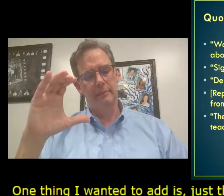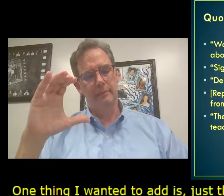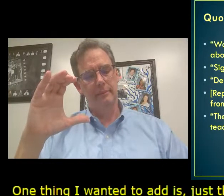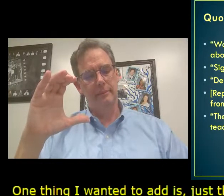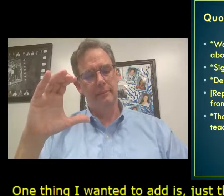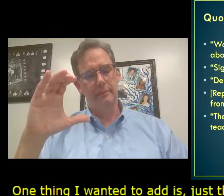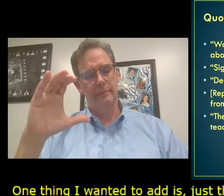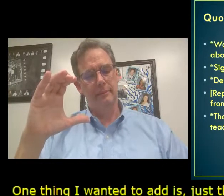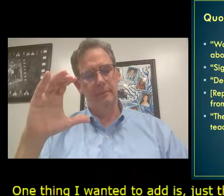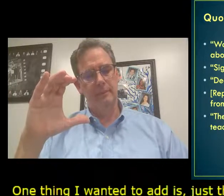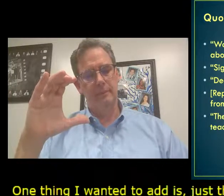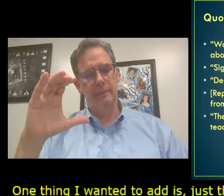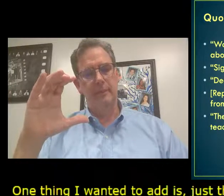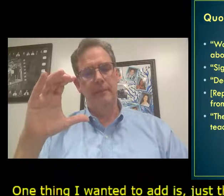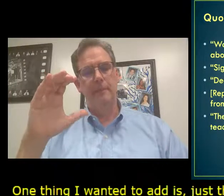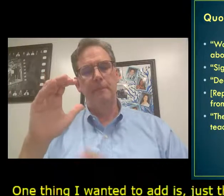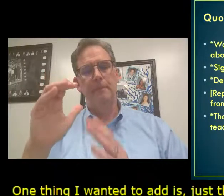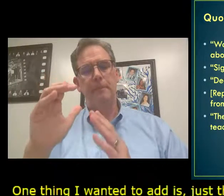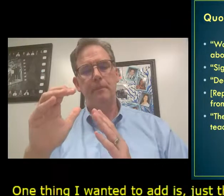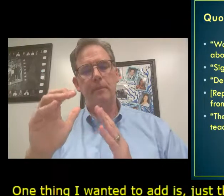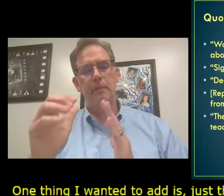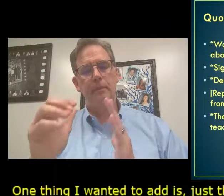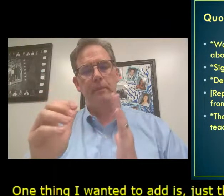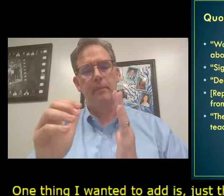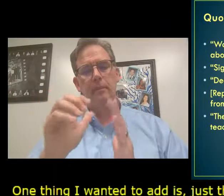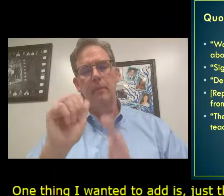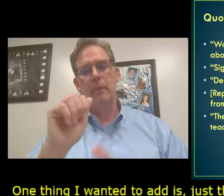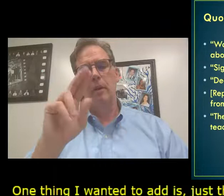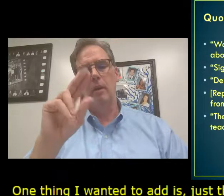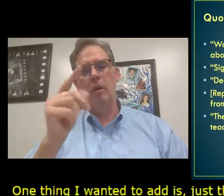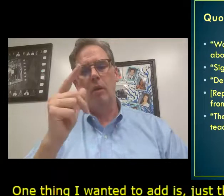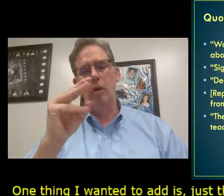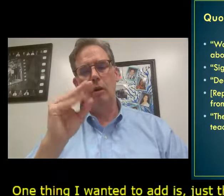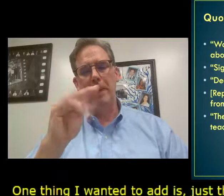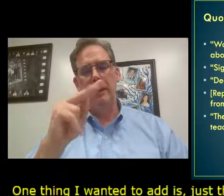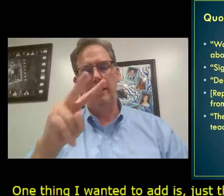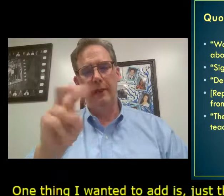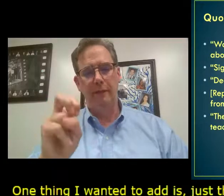ASL and saying it's the same as AAC.